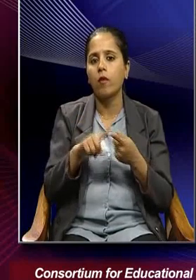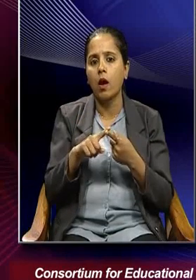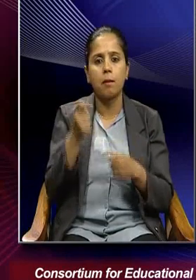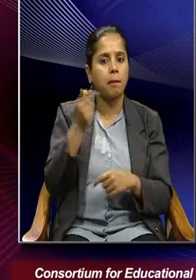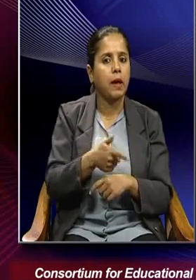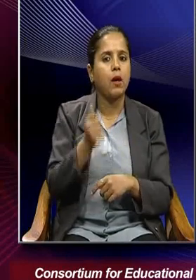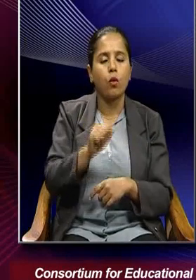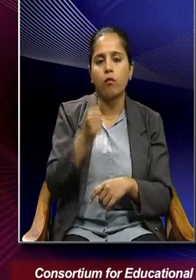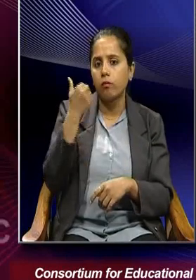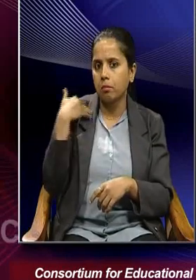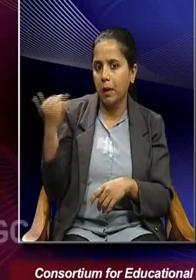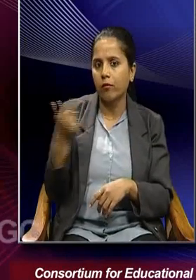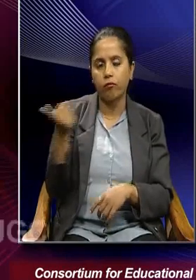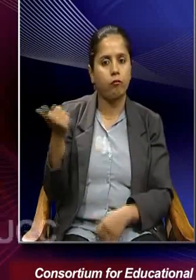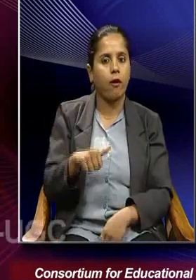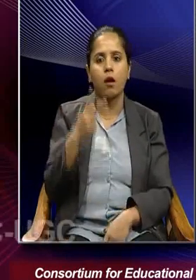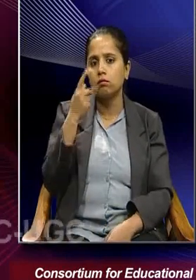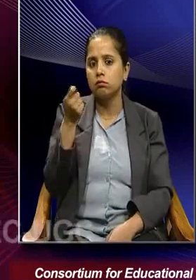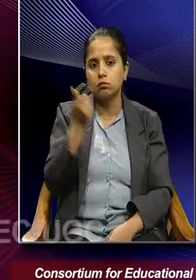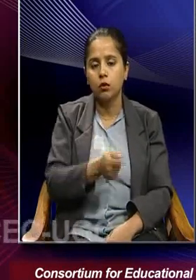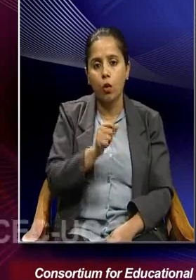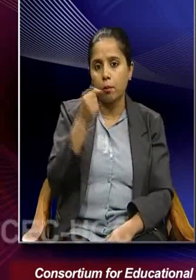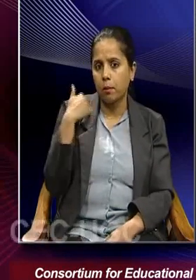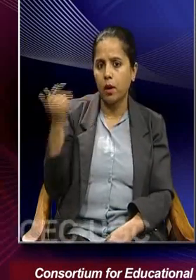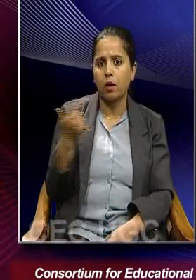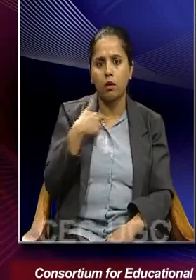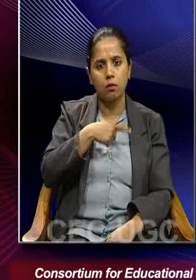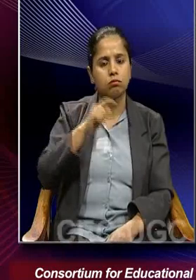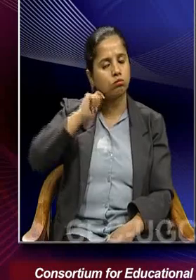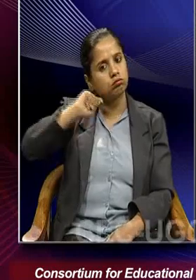his brother, and his brother